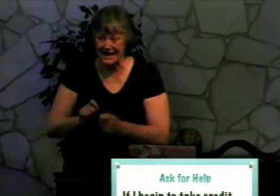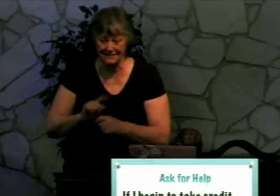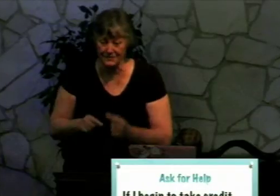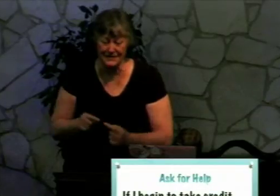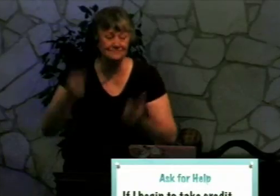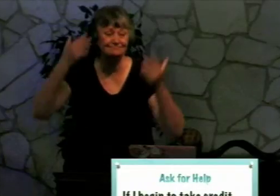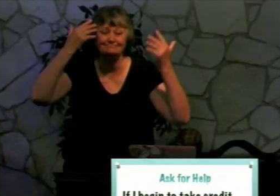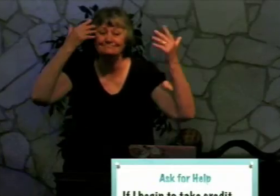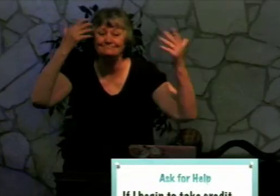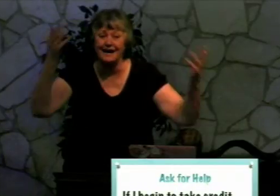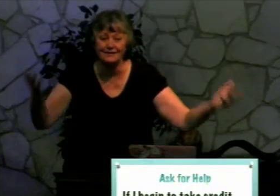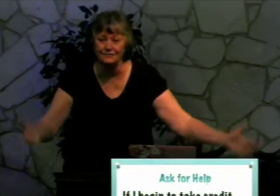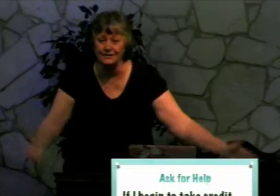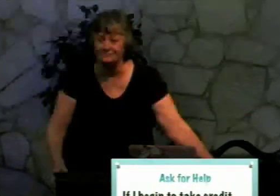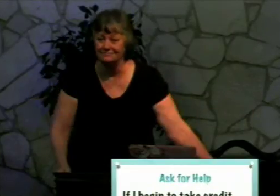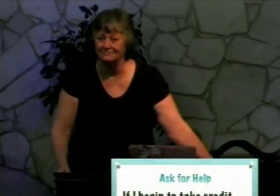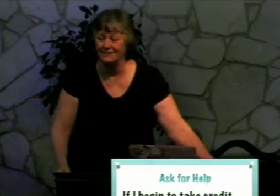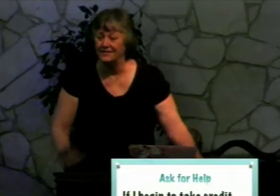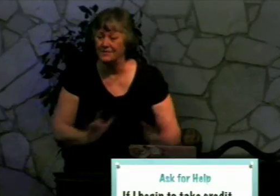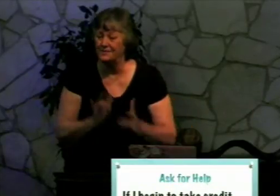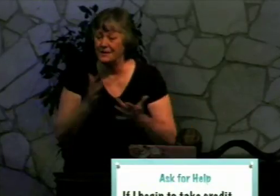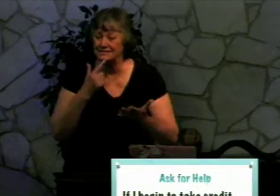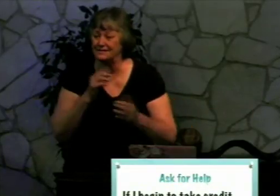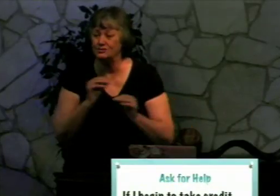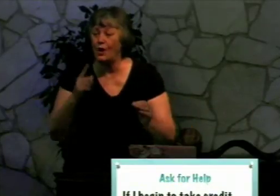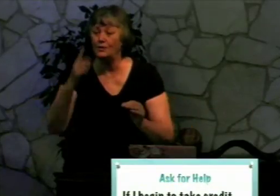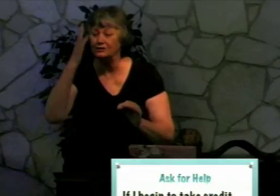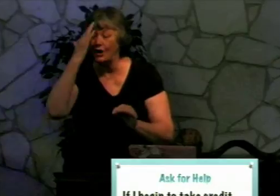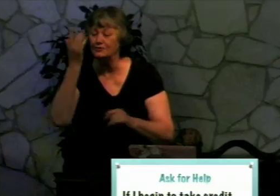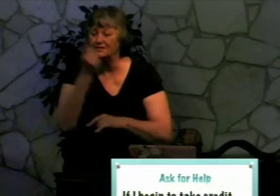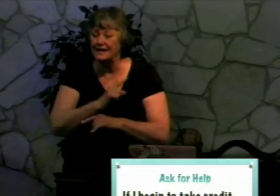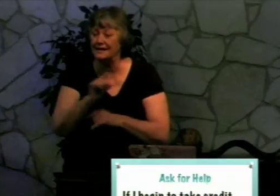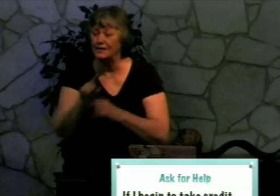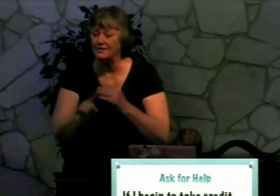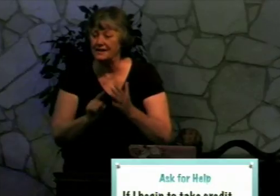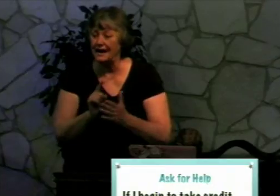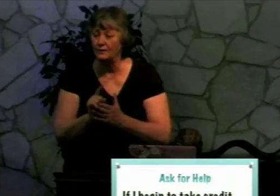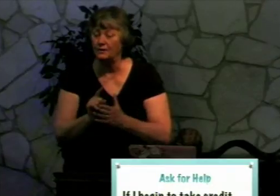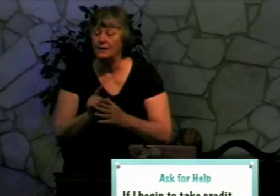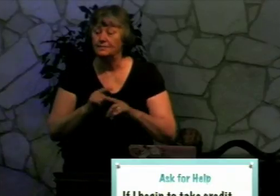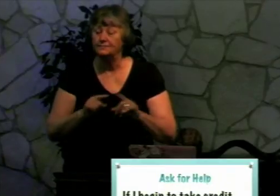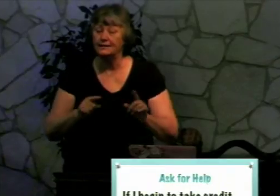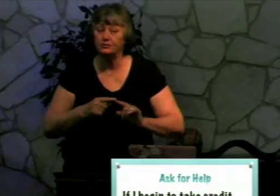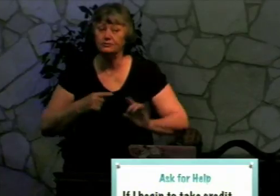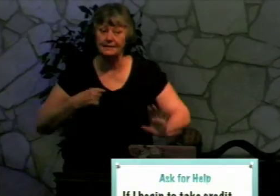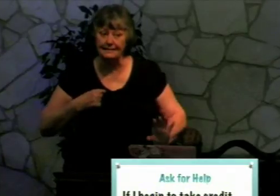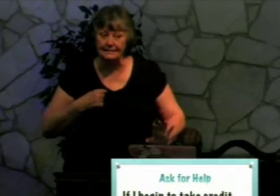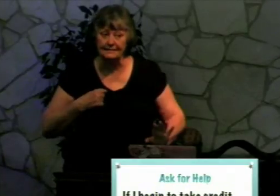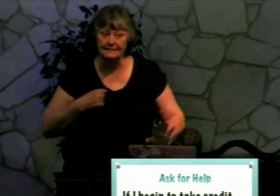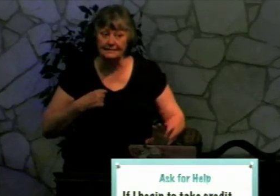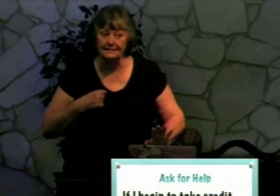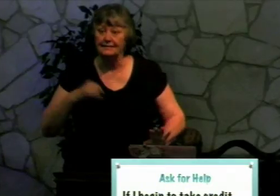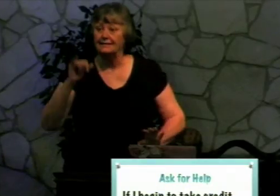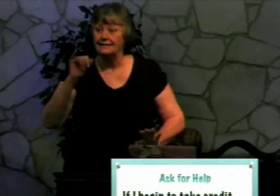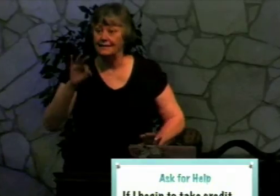Exactly when? I don't know. The Bible says no one knows the day or the hour, but to me, if